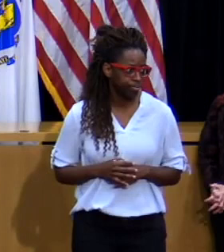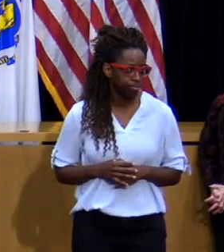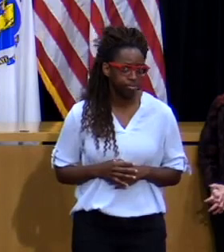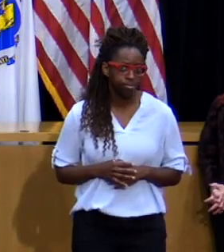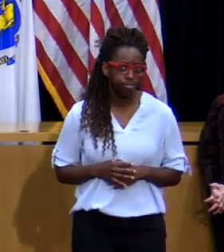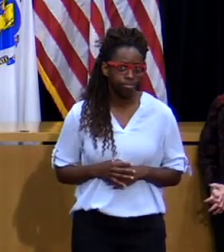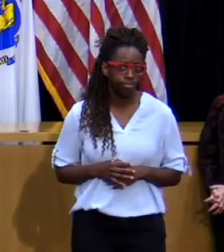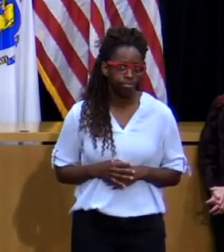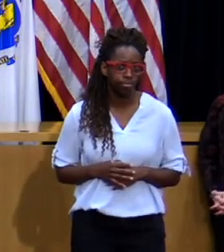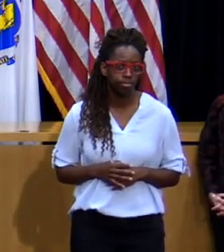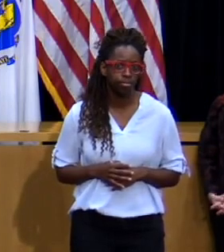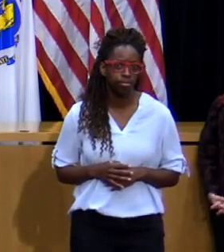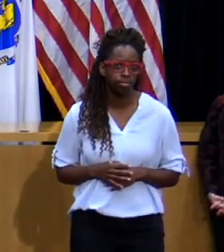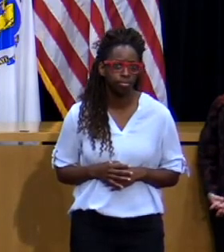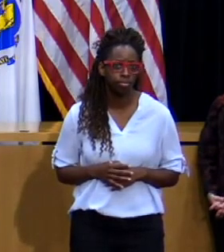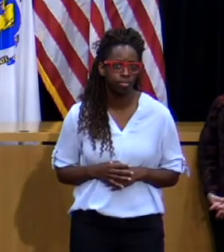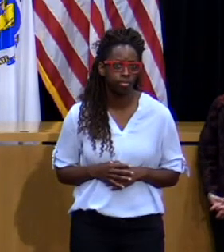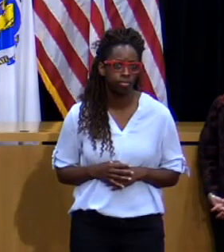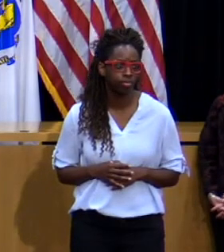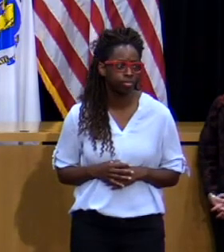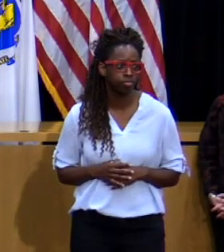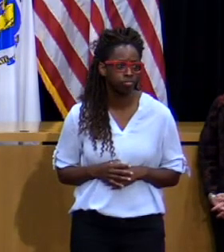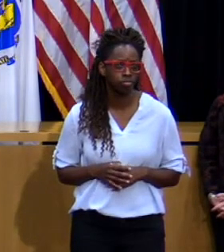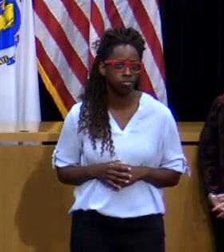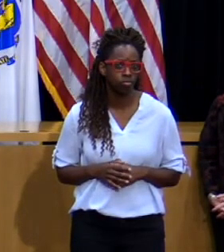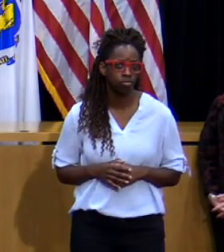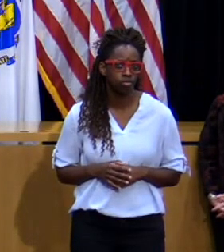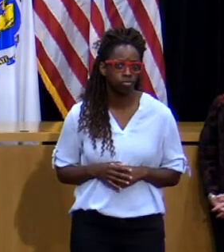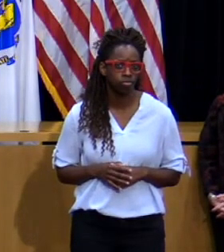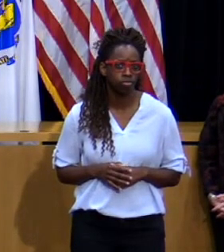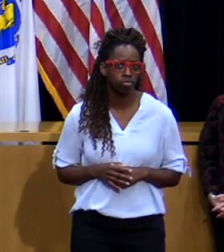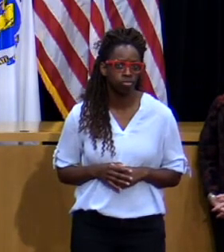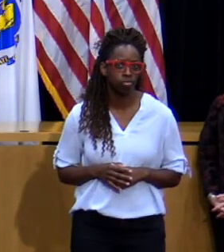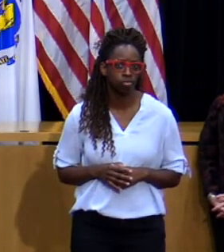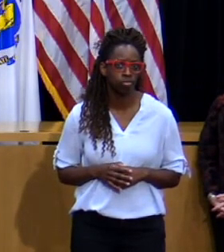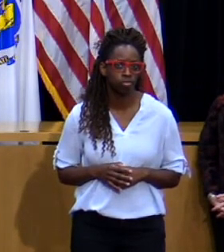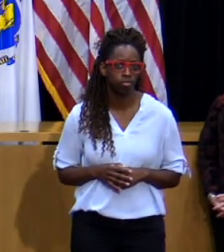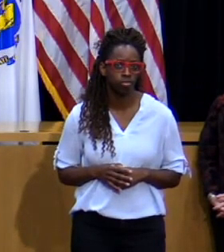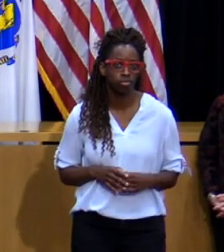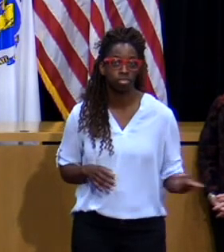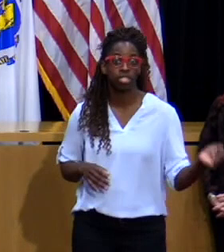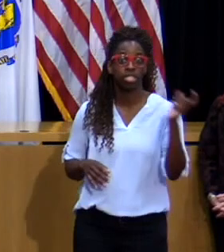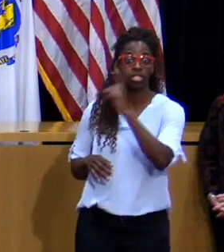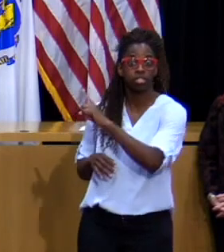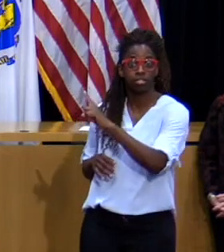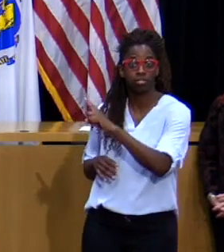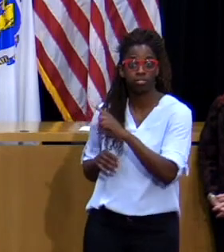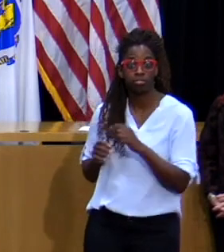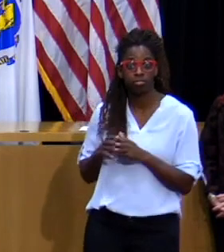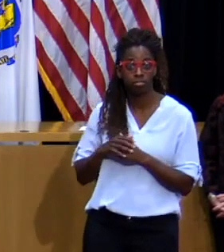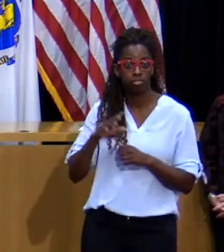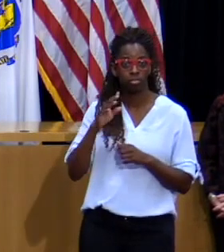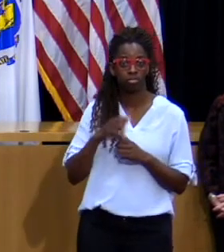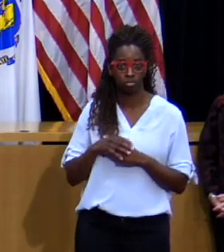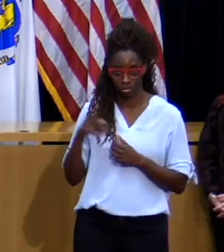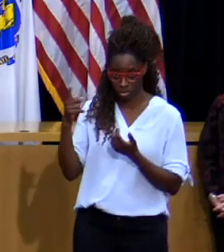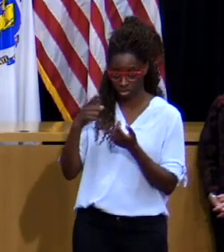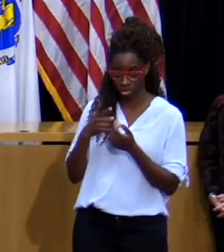And do you have any qualms about him being among the first? I have not talked to my dad about the vaccine.